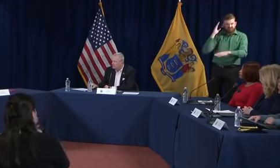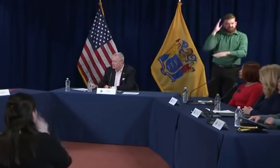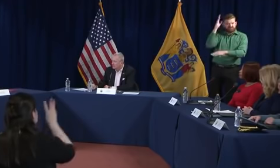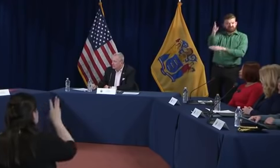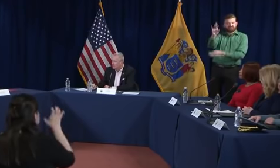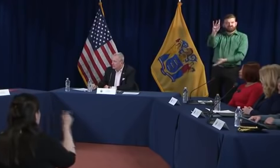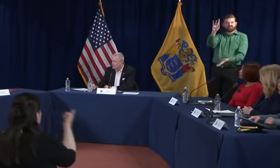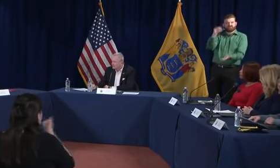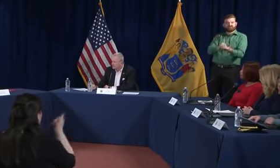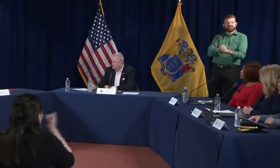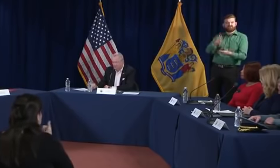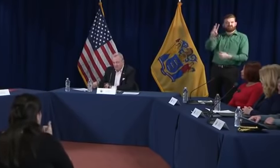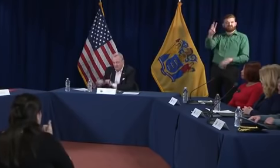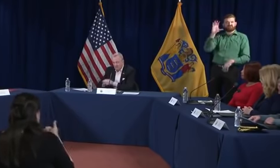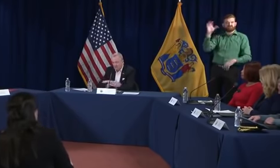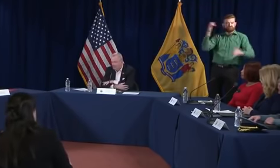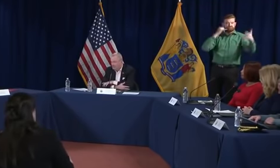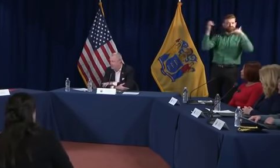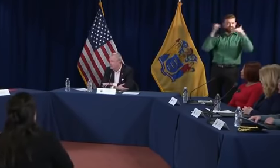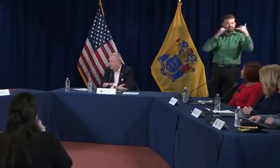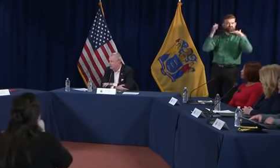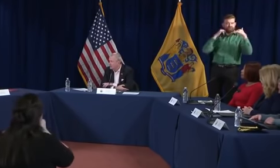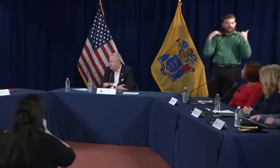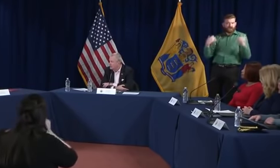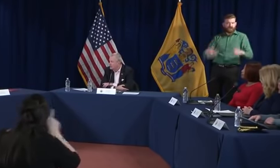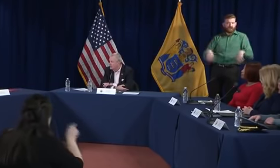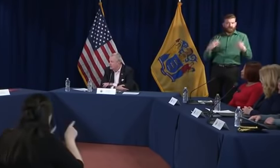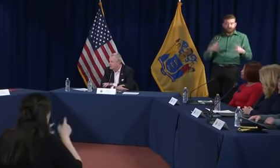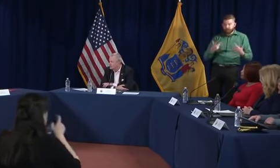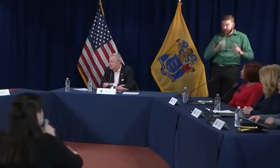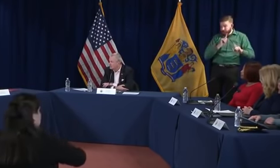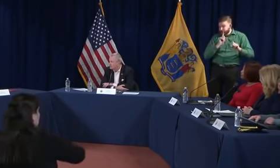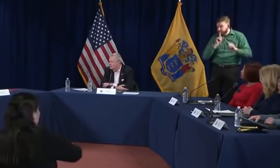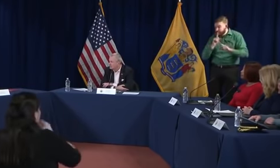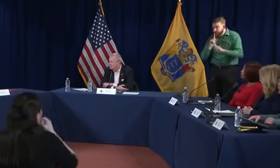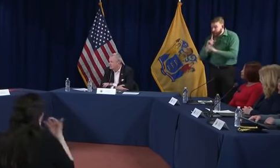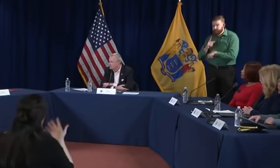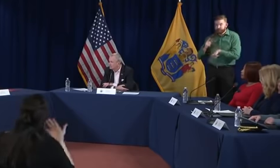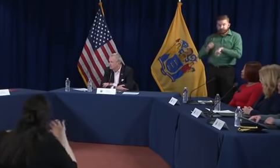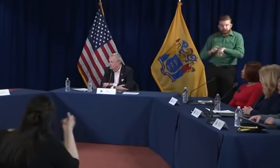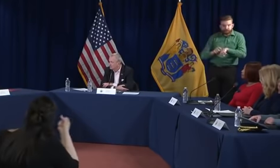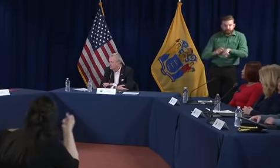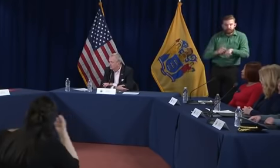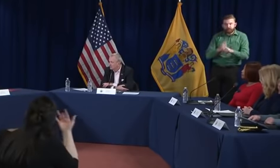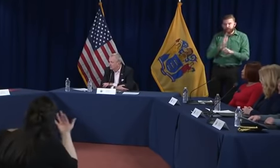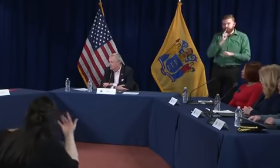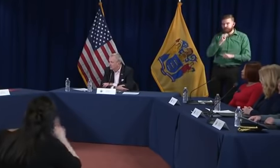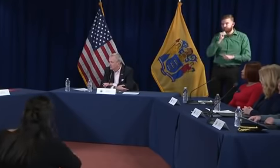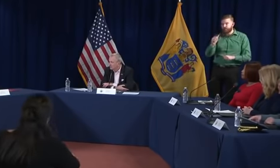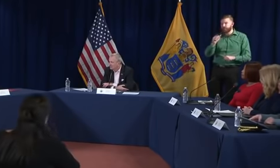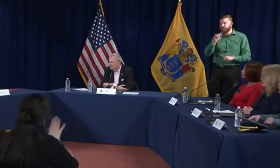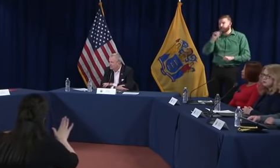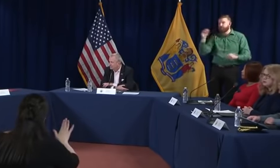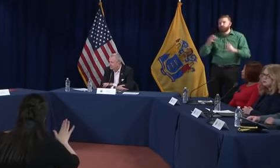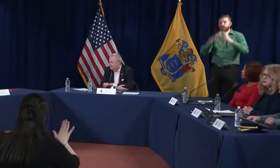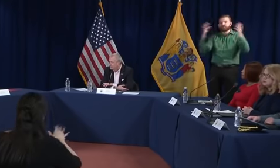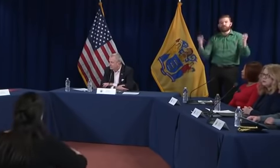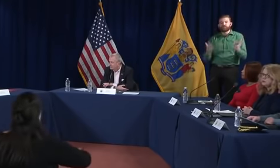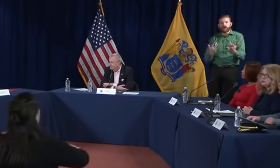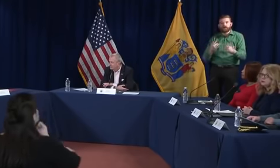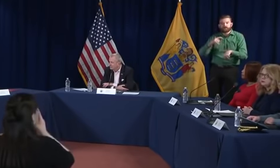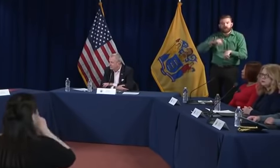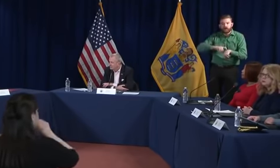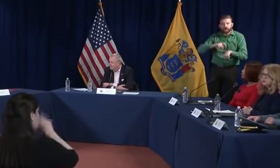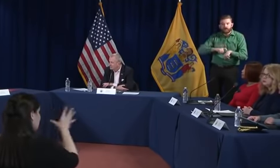are answered in a timely fashion, that you're not held waiting. So to ensure that you get the information that